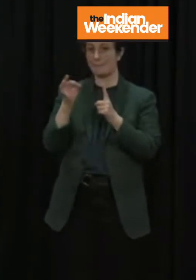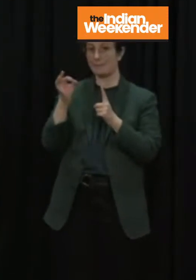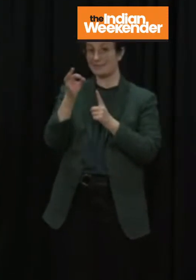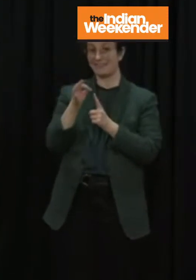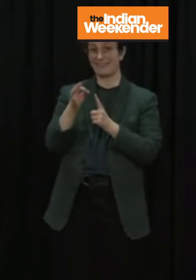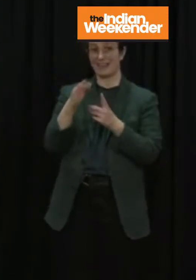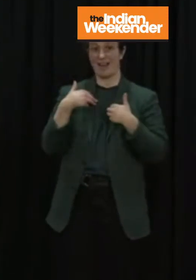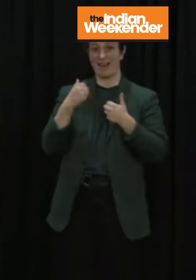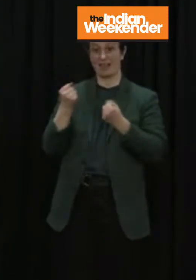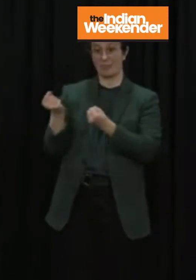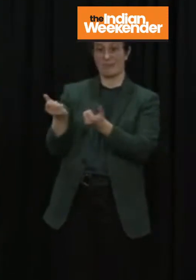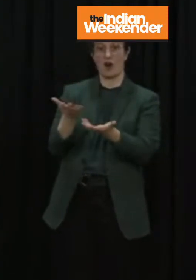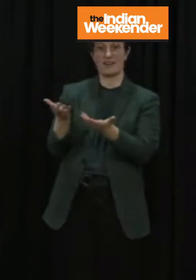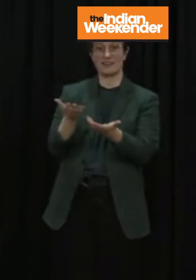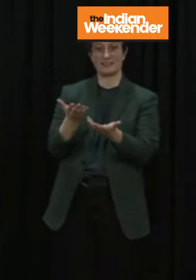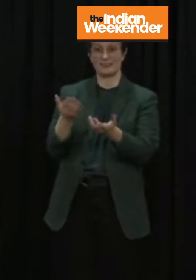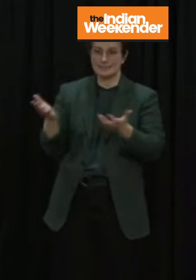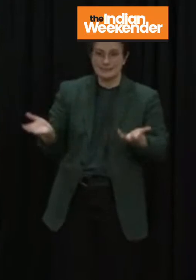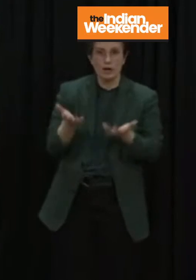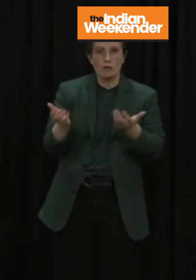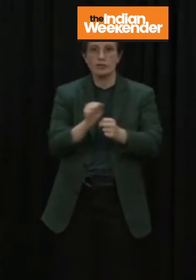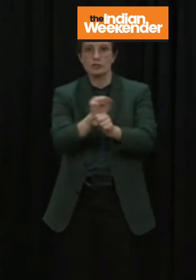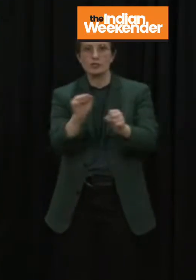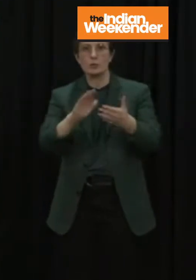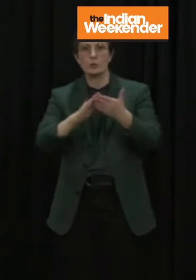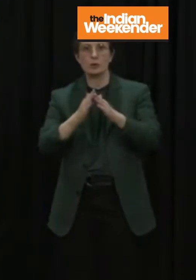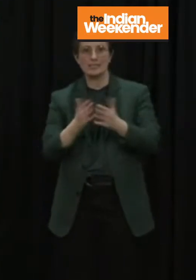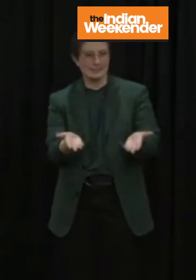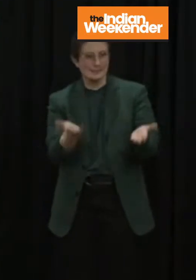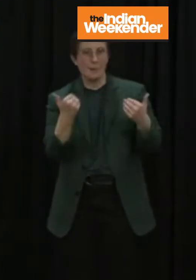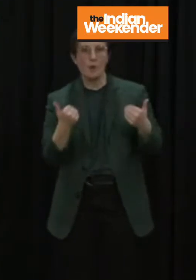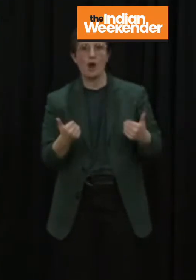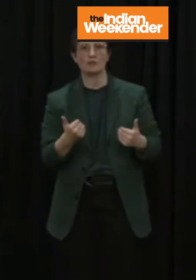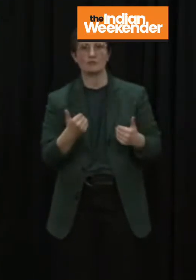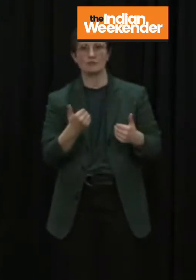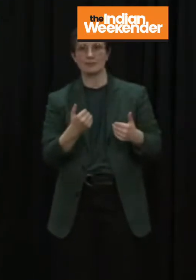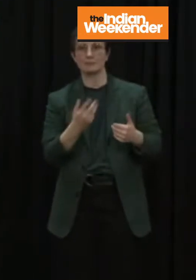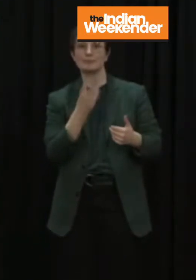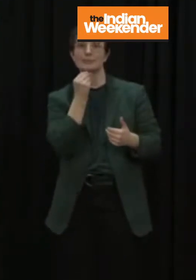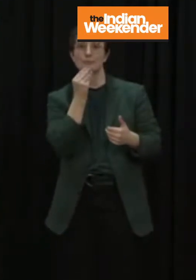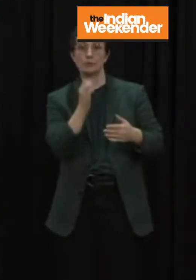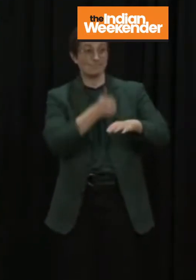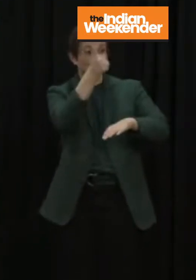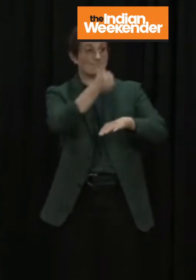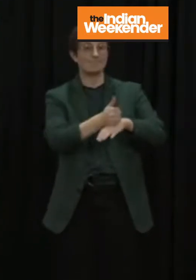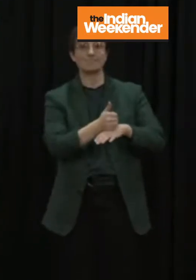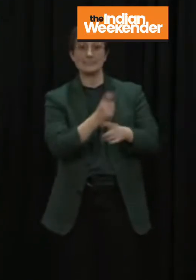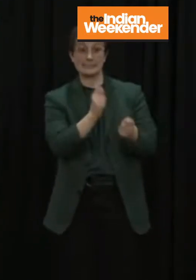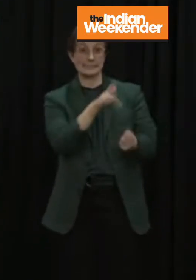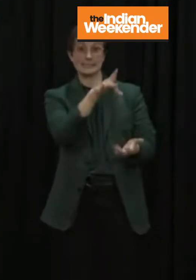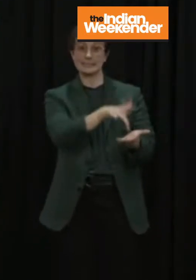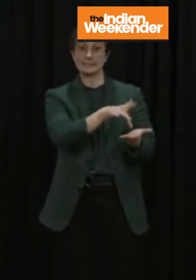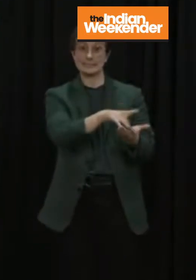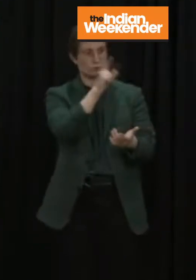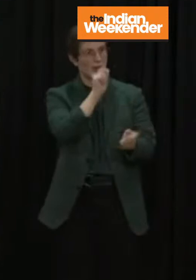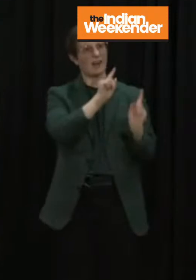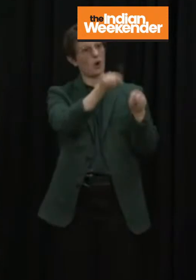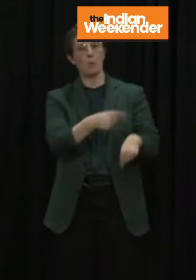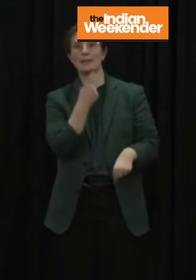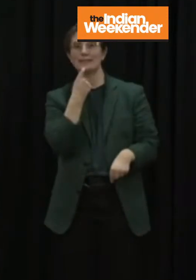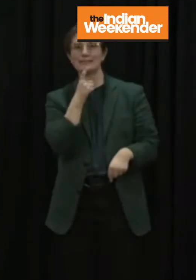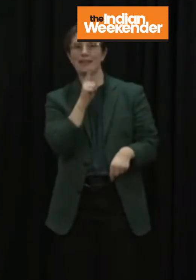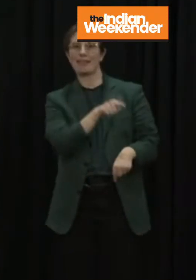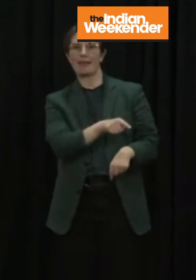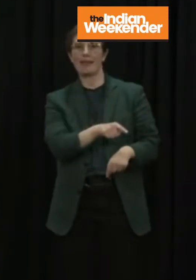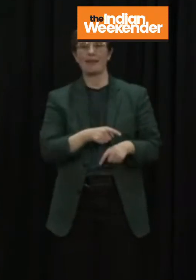communities to be tested, providing tailor-made initiatives such as pop-up testing centres at convenient locations. We've used